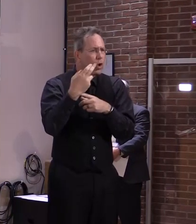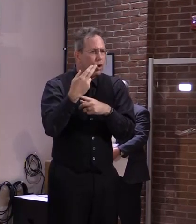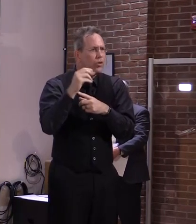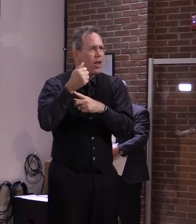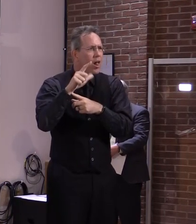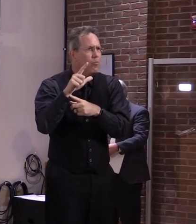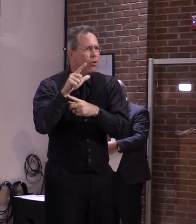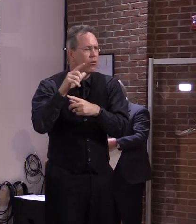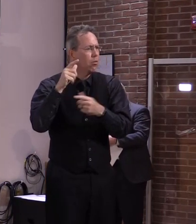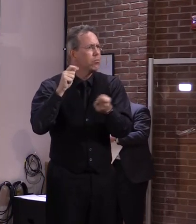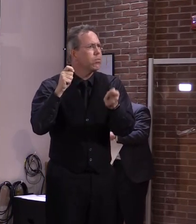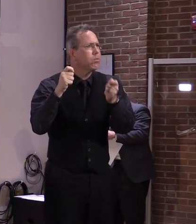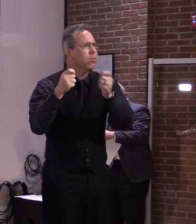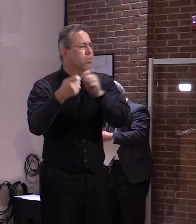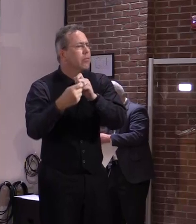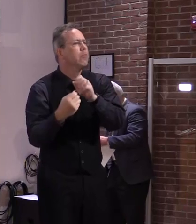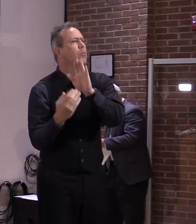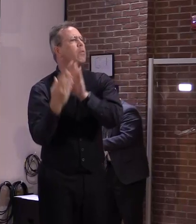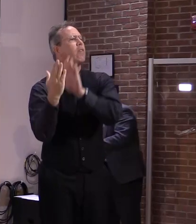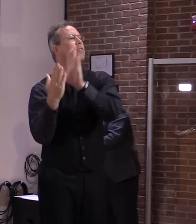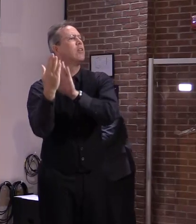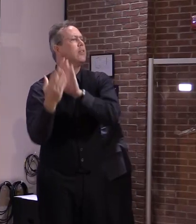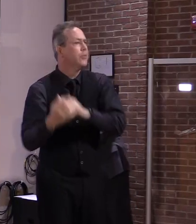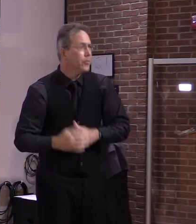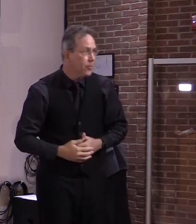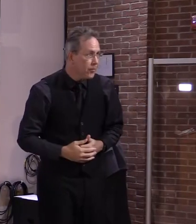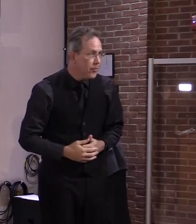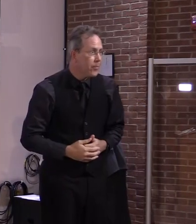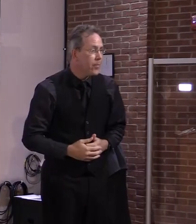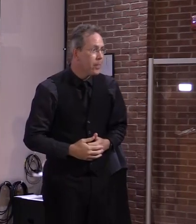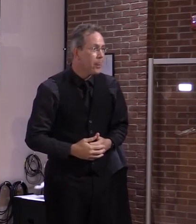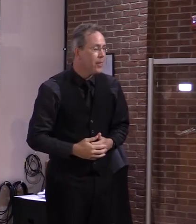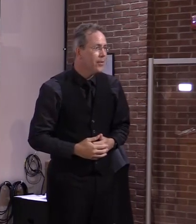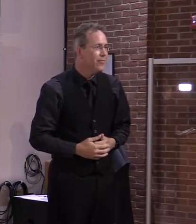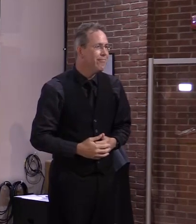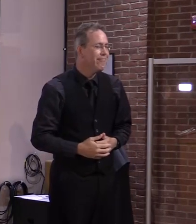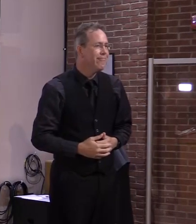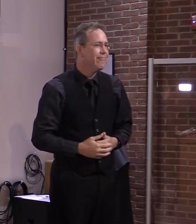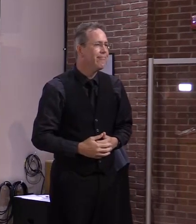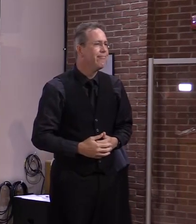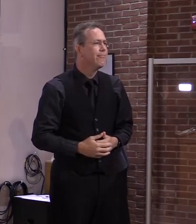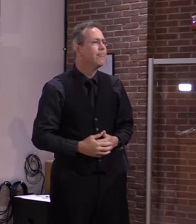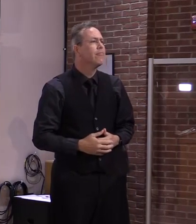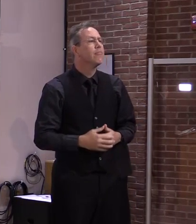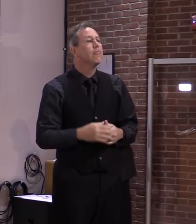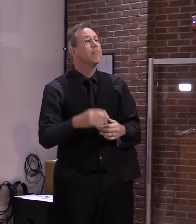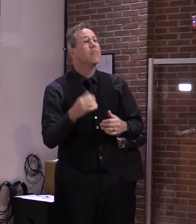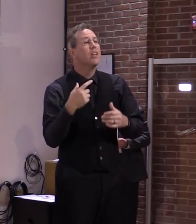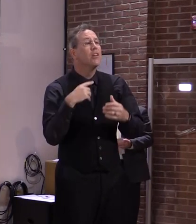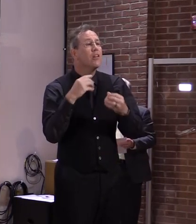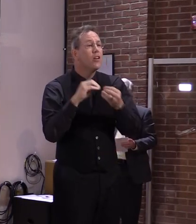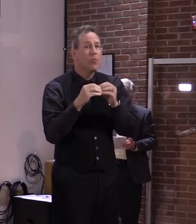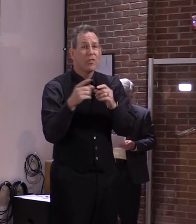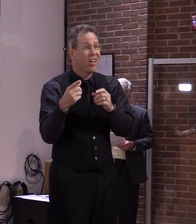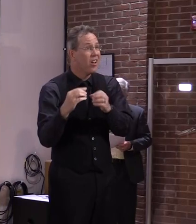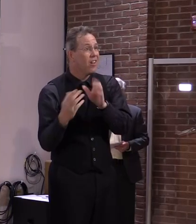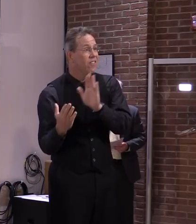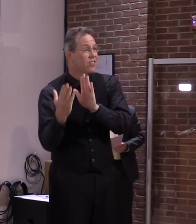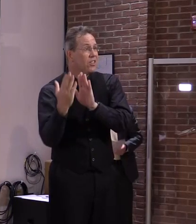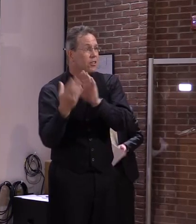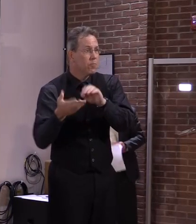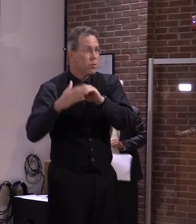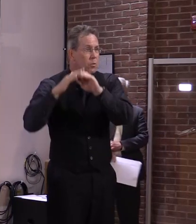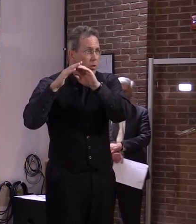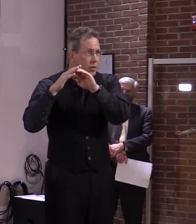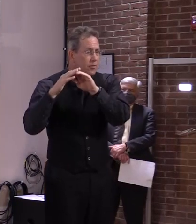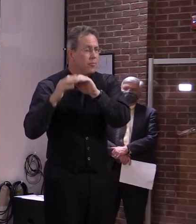high school students receiving instruction through in-person learning. The increases for in-person at the middle and high school levels are